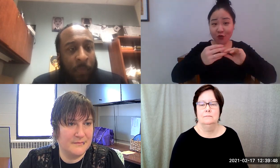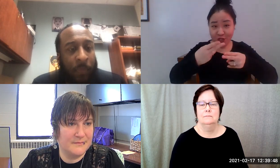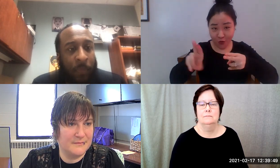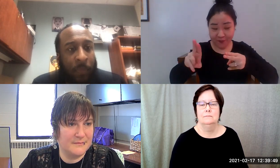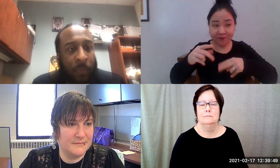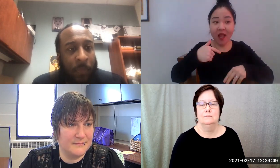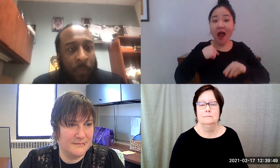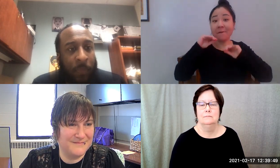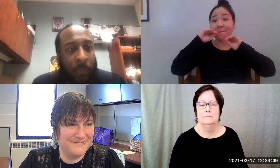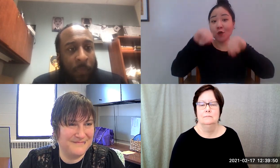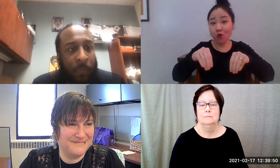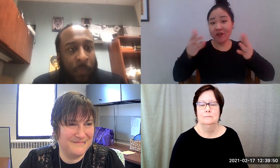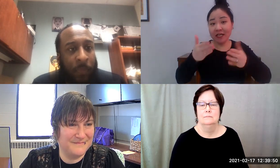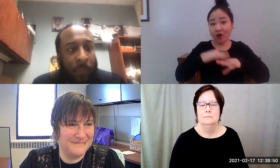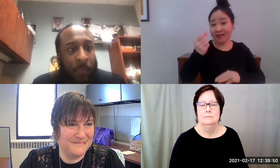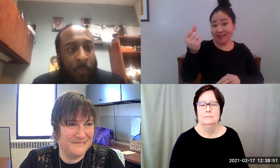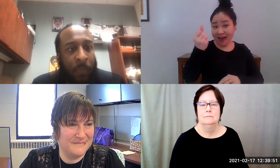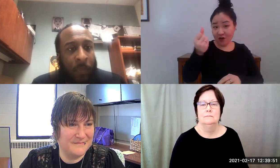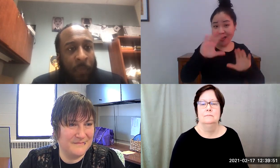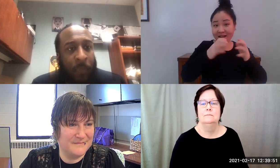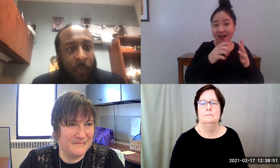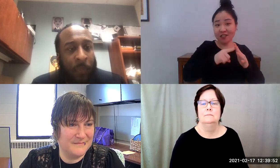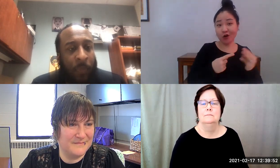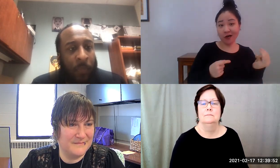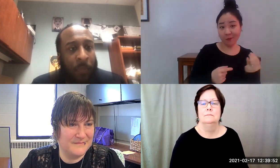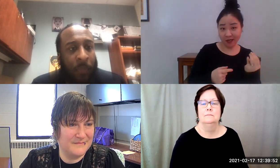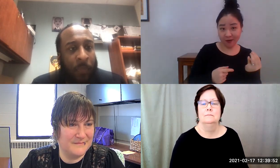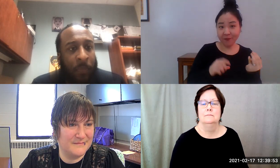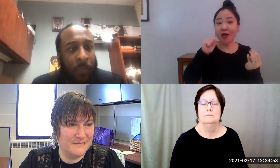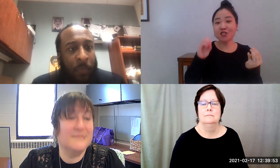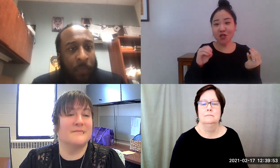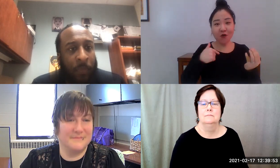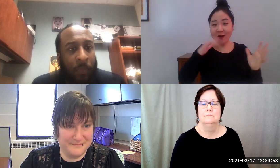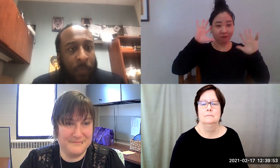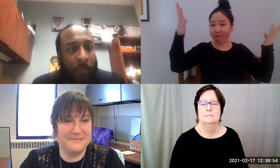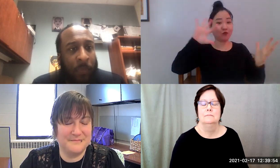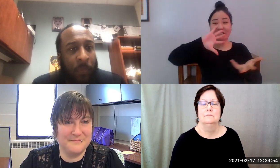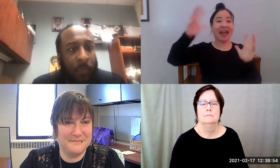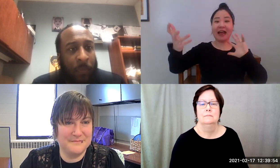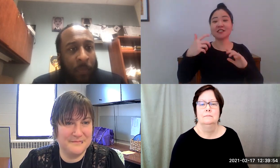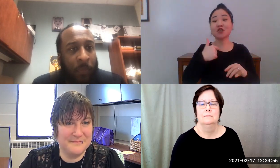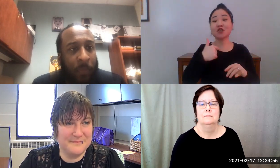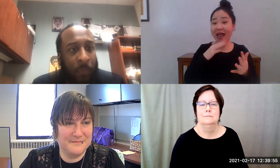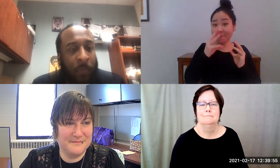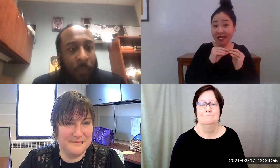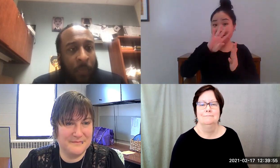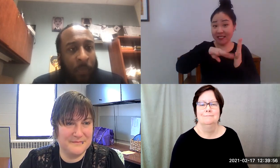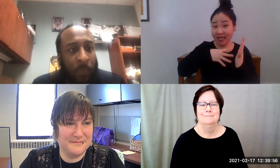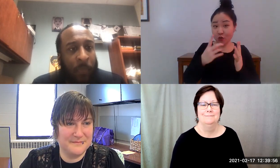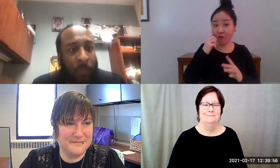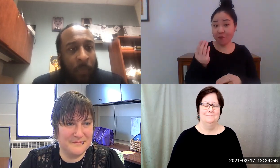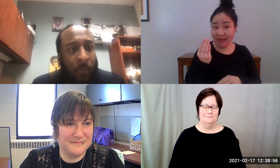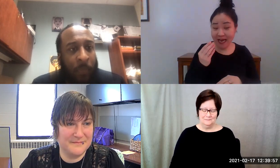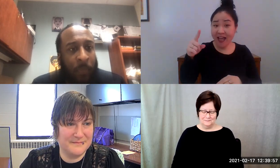long story short, I moved here on Saturday, classes started on Monday. So it was chaos. So I had a